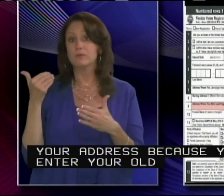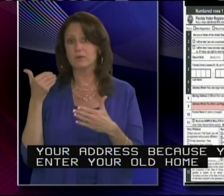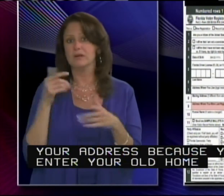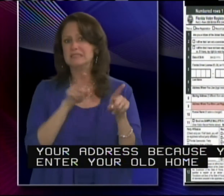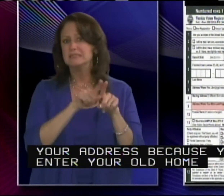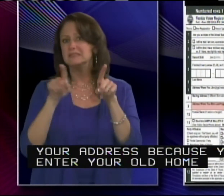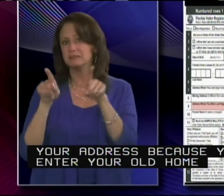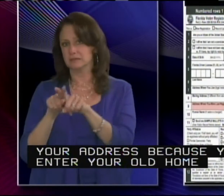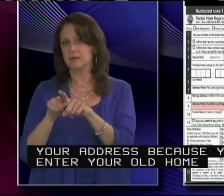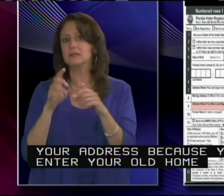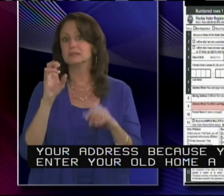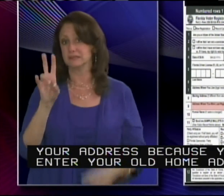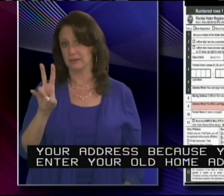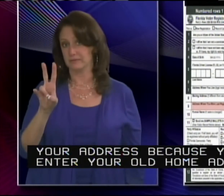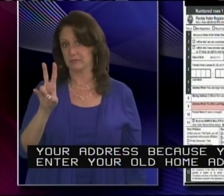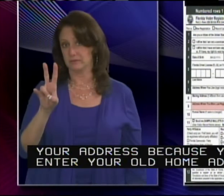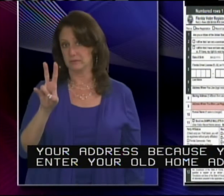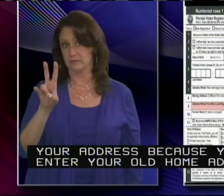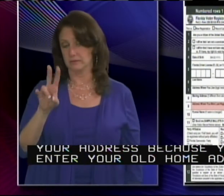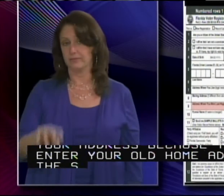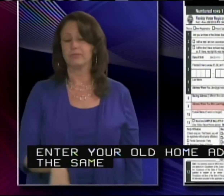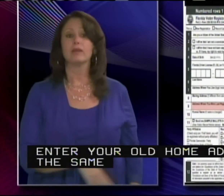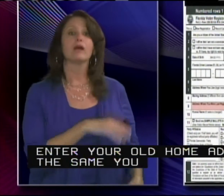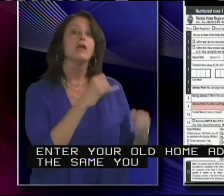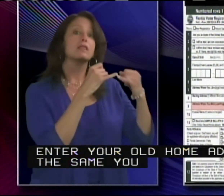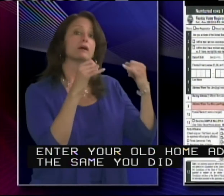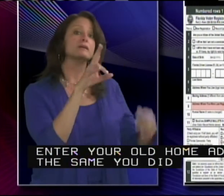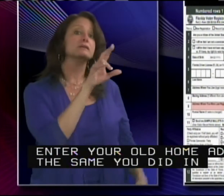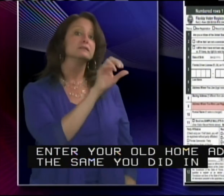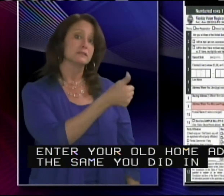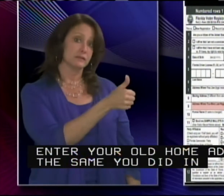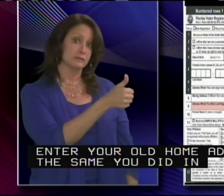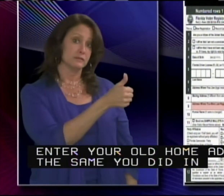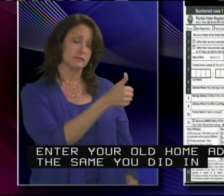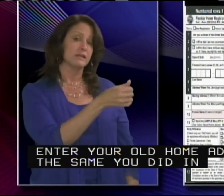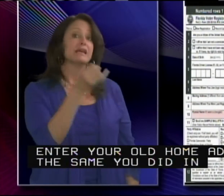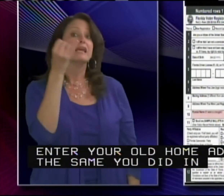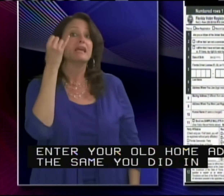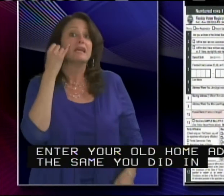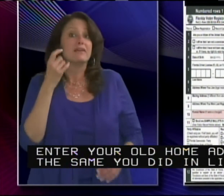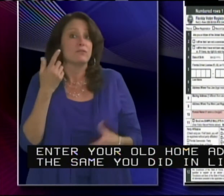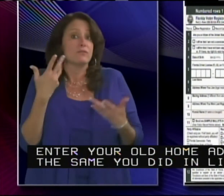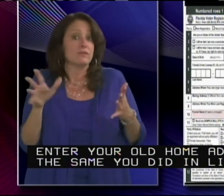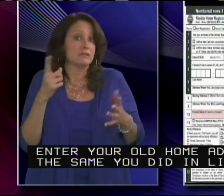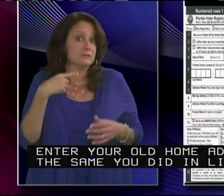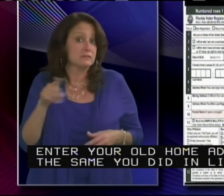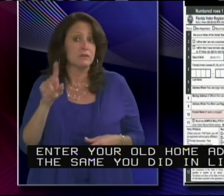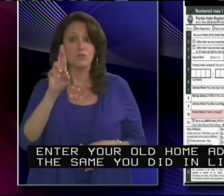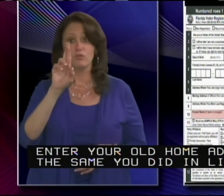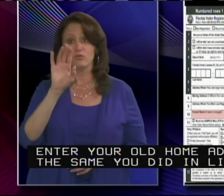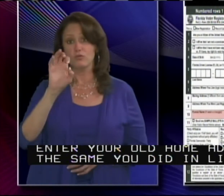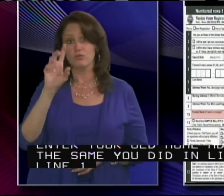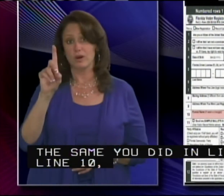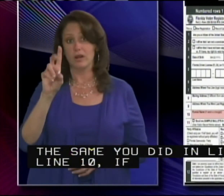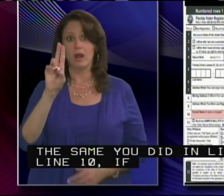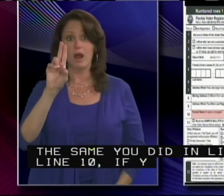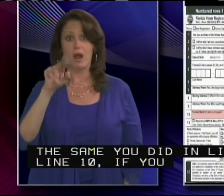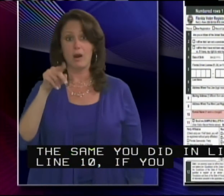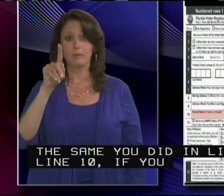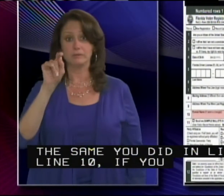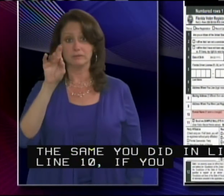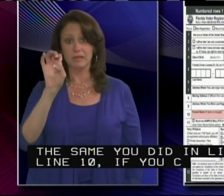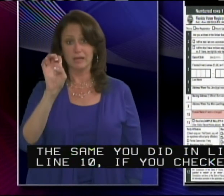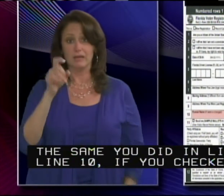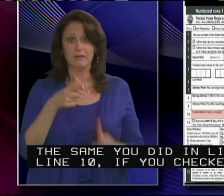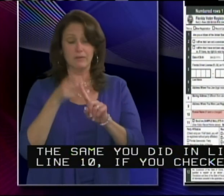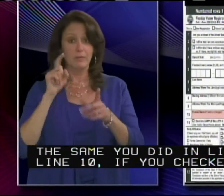you did as in line 7. Line 10. If you checked record update at